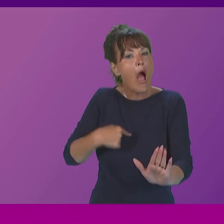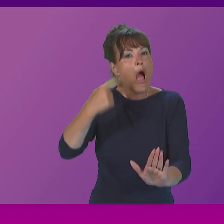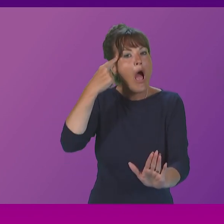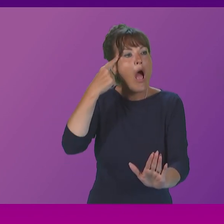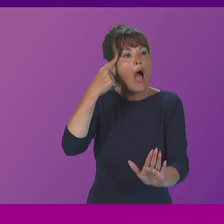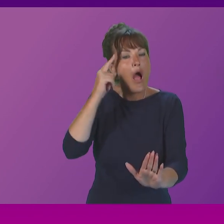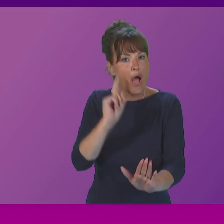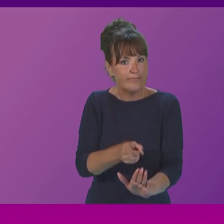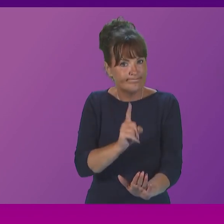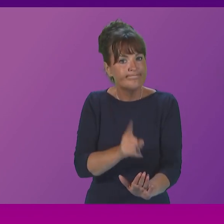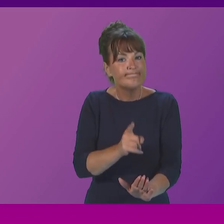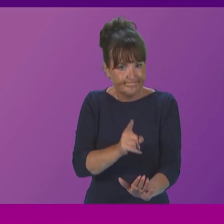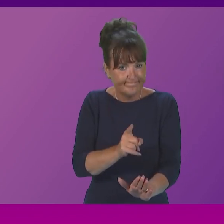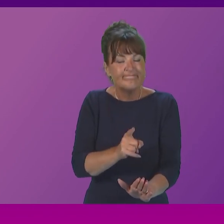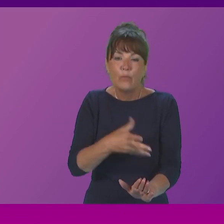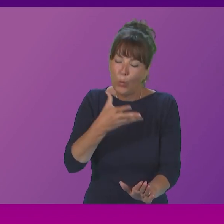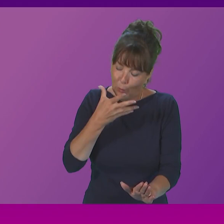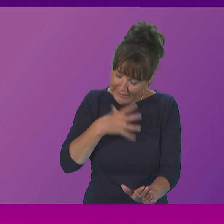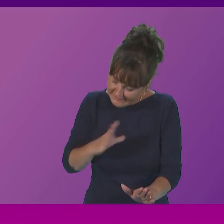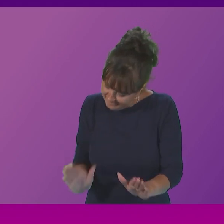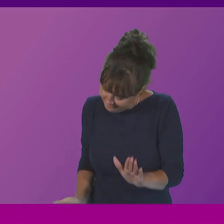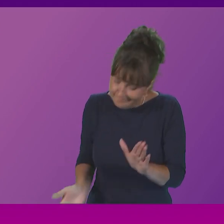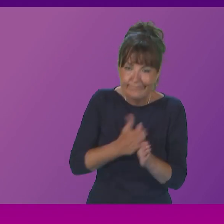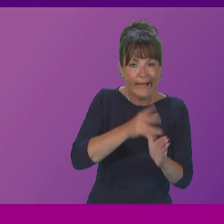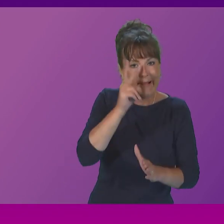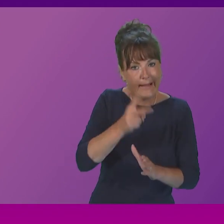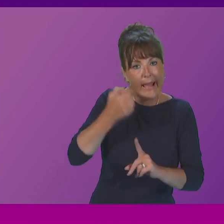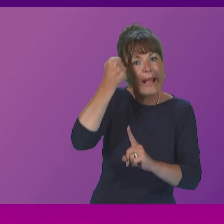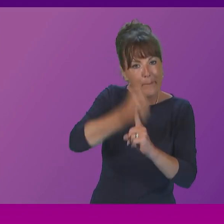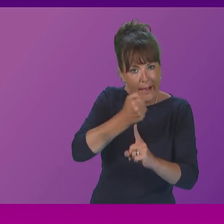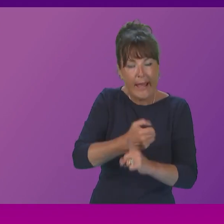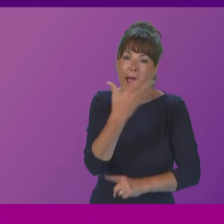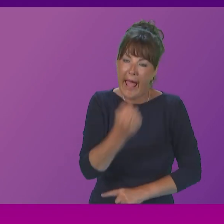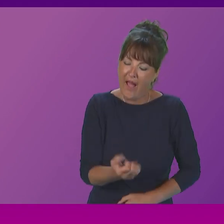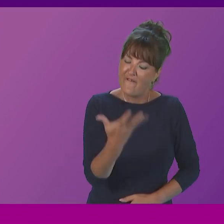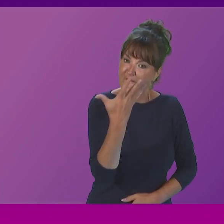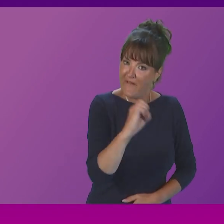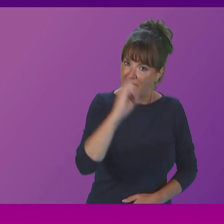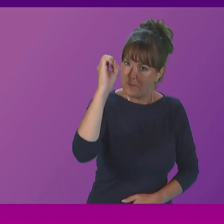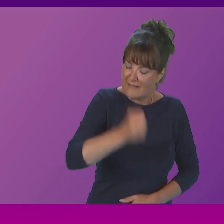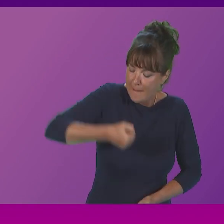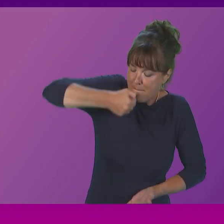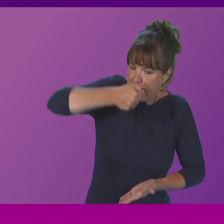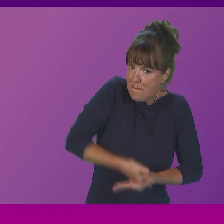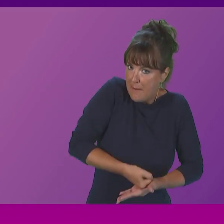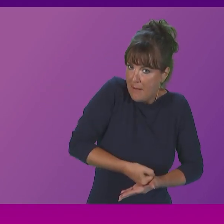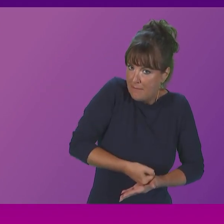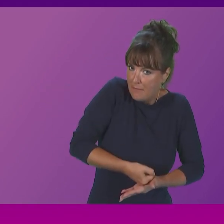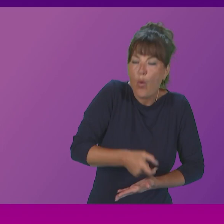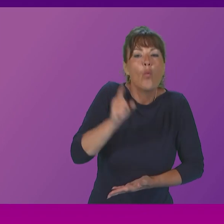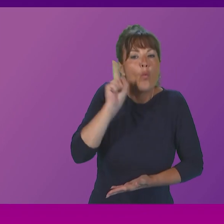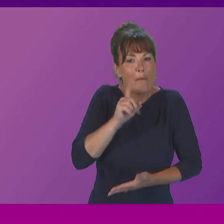about, actually, we need to bring back the campaign to have 50% at least representation of women in the Scottish